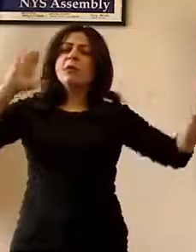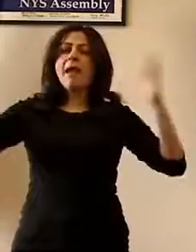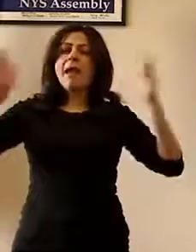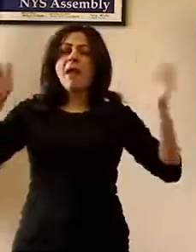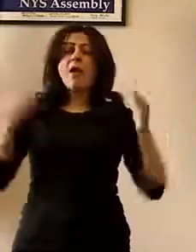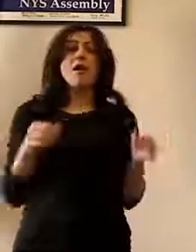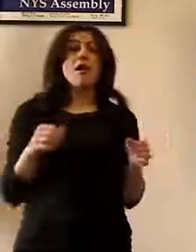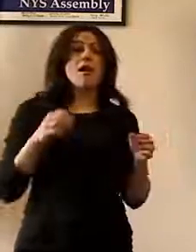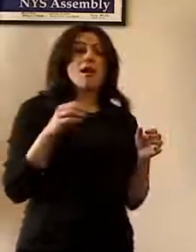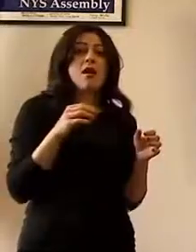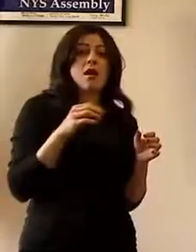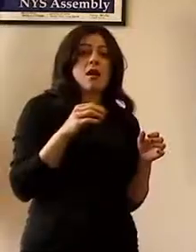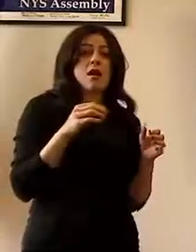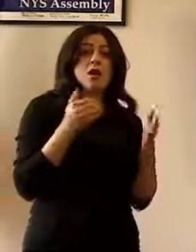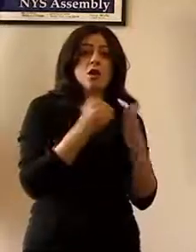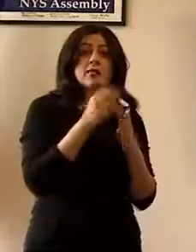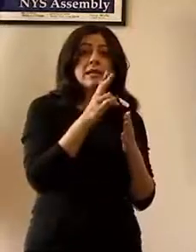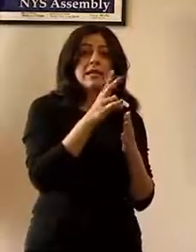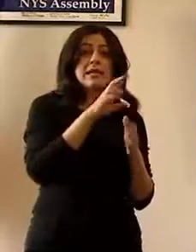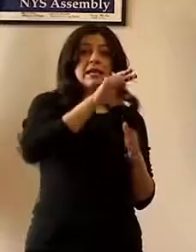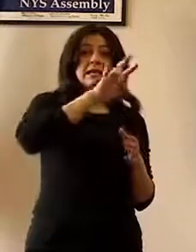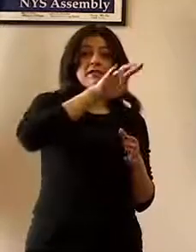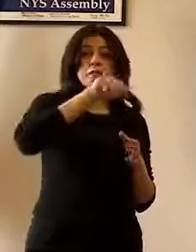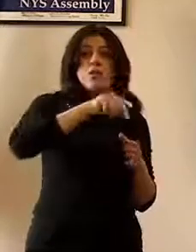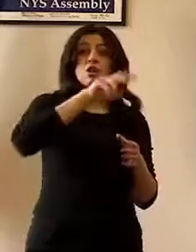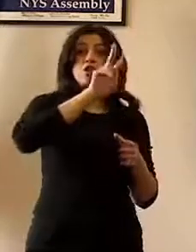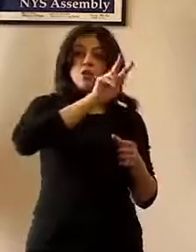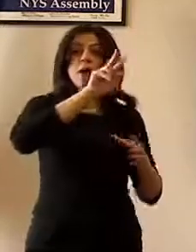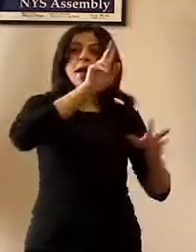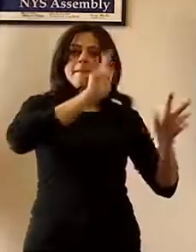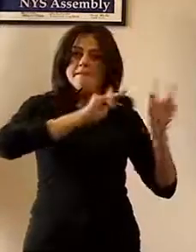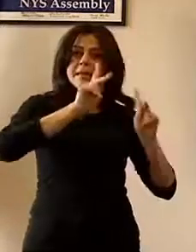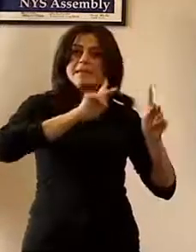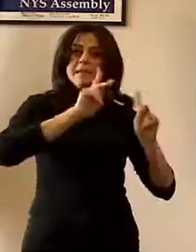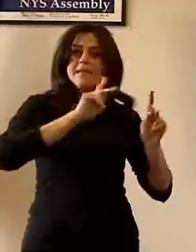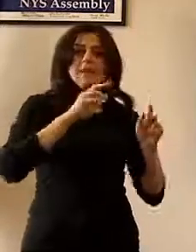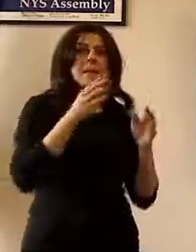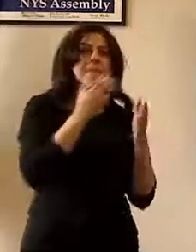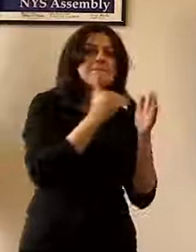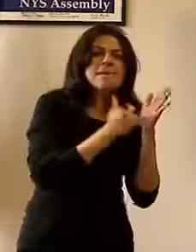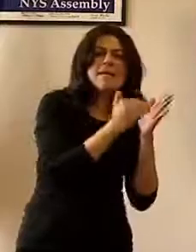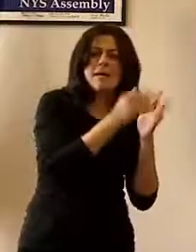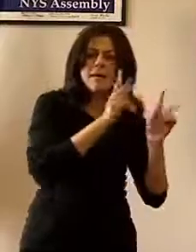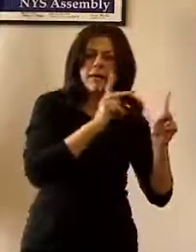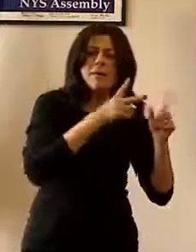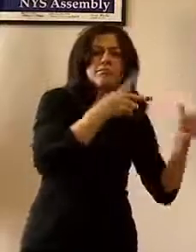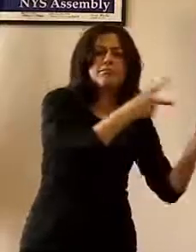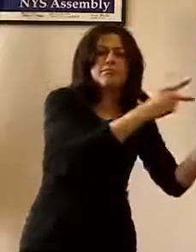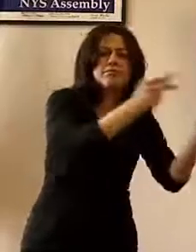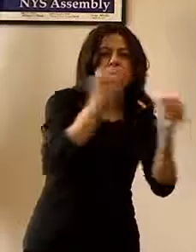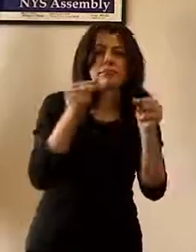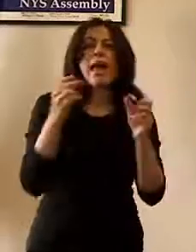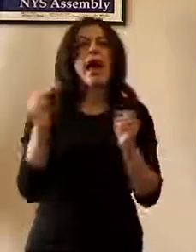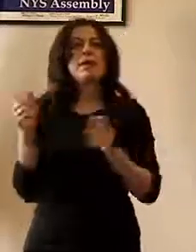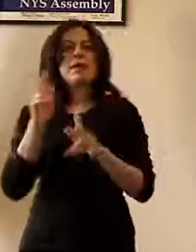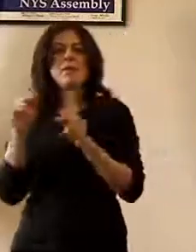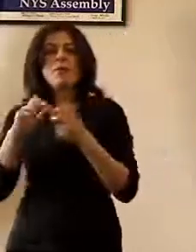and the denominator really is 7.2 million people who have received it. So we're talking about one,